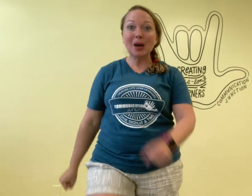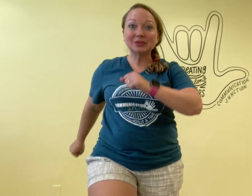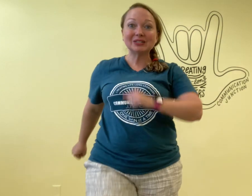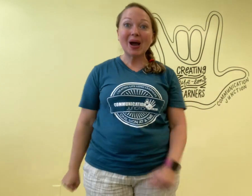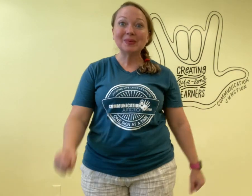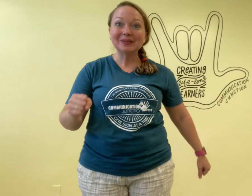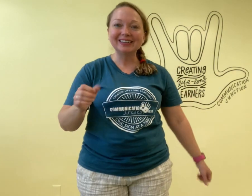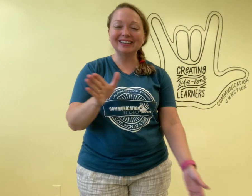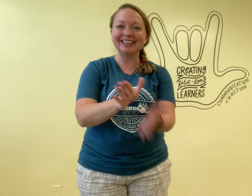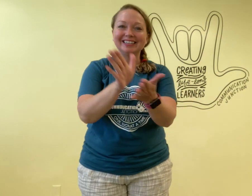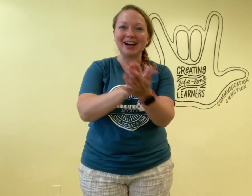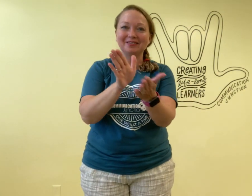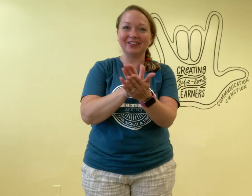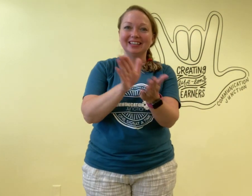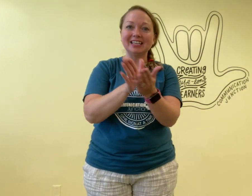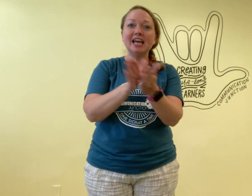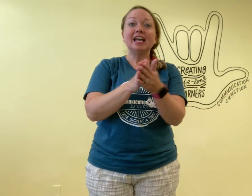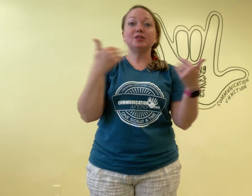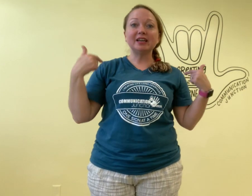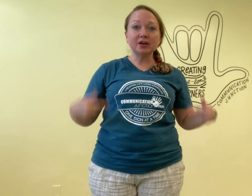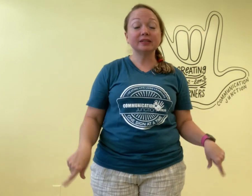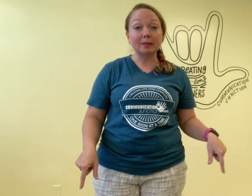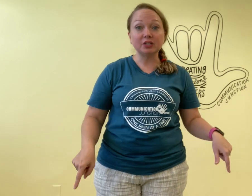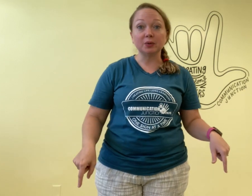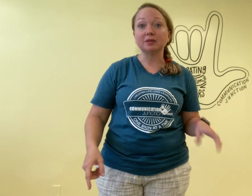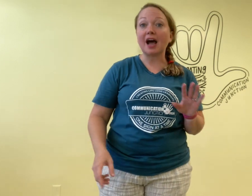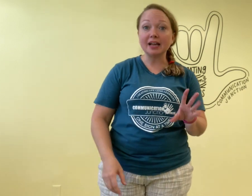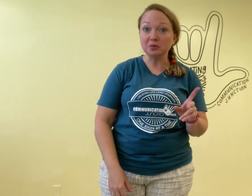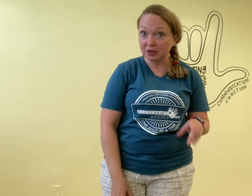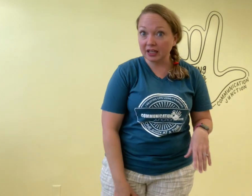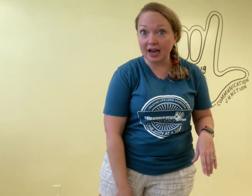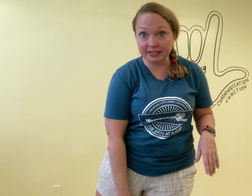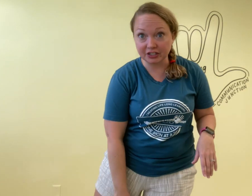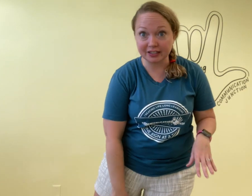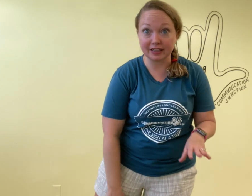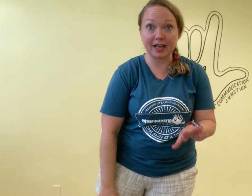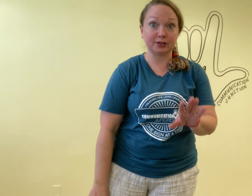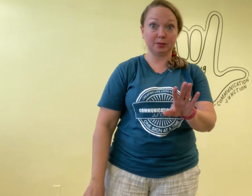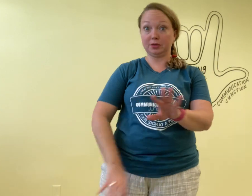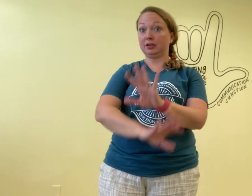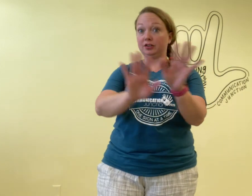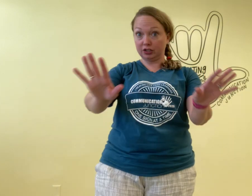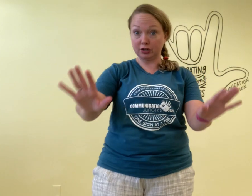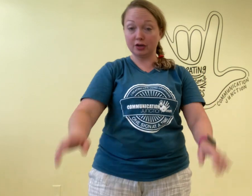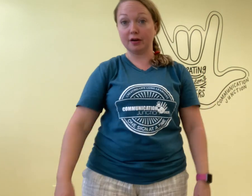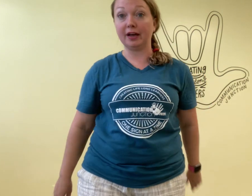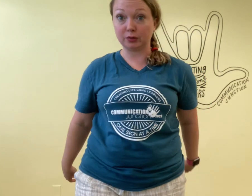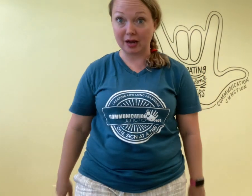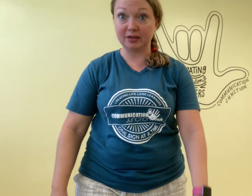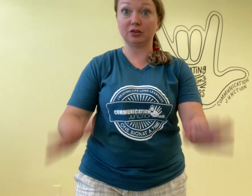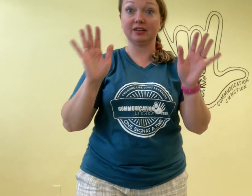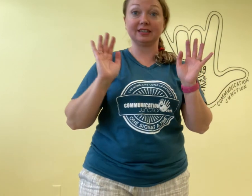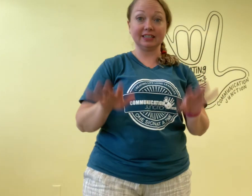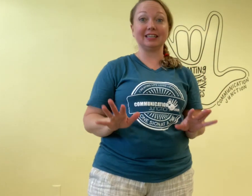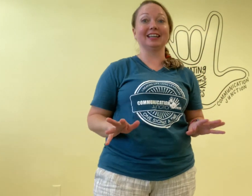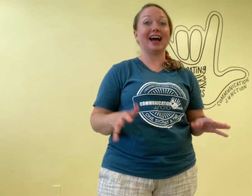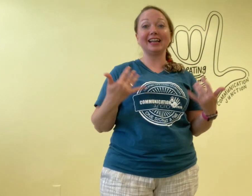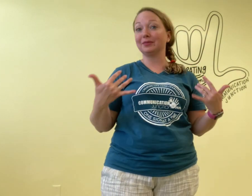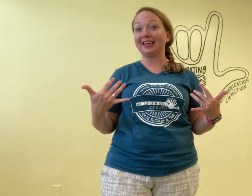stomp. Good job, friends. And you may notice I'm in shorts. I get really hot teaching in the classroom, so just so you know, that's why I'm in shorts, because I get really hot in